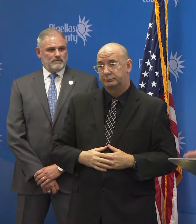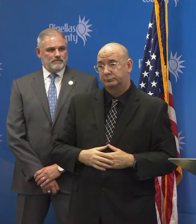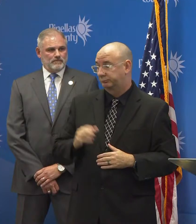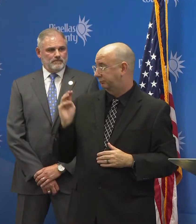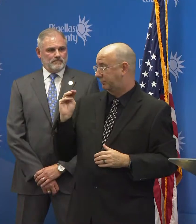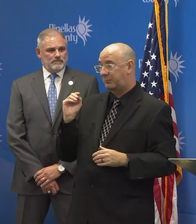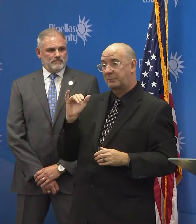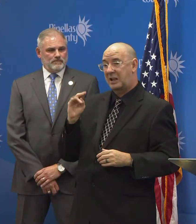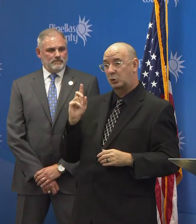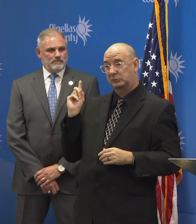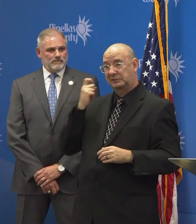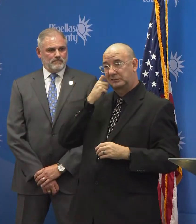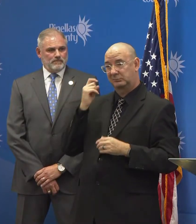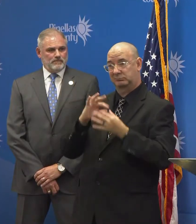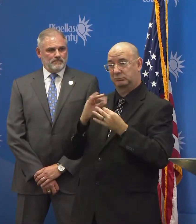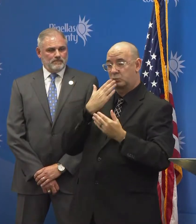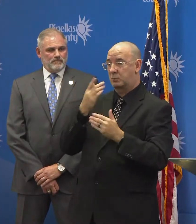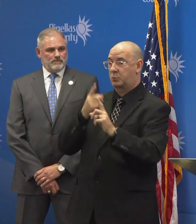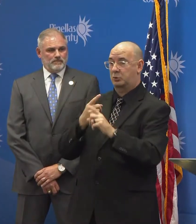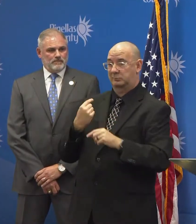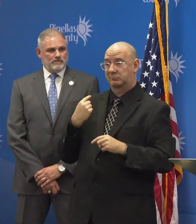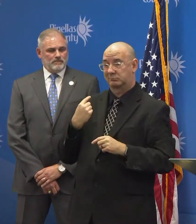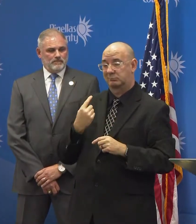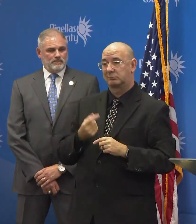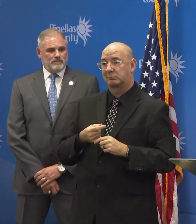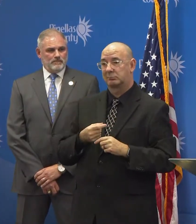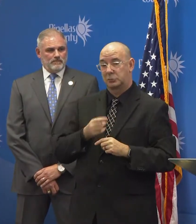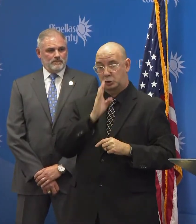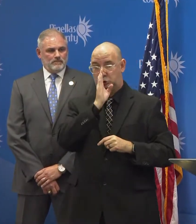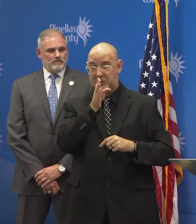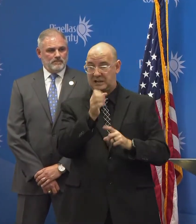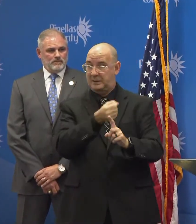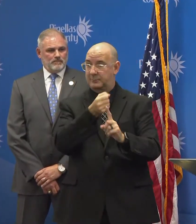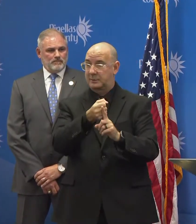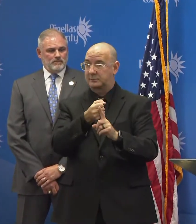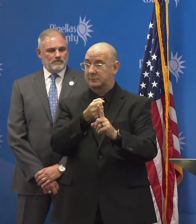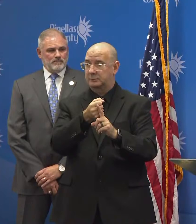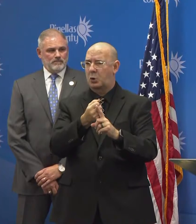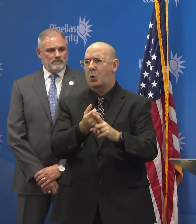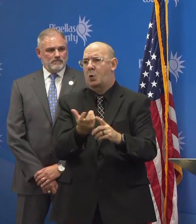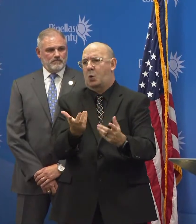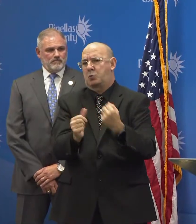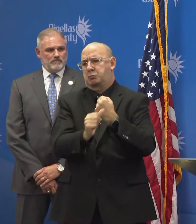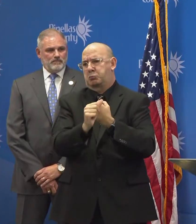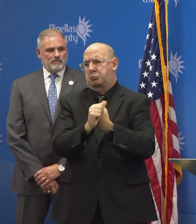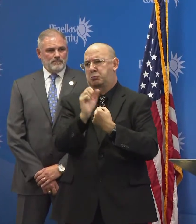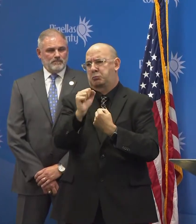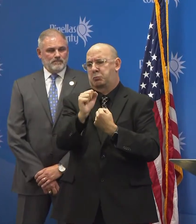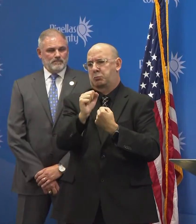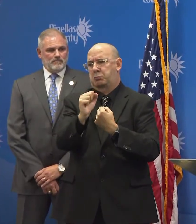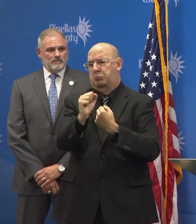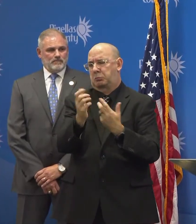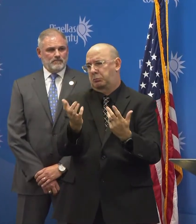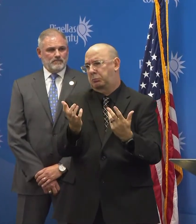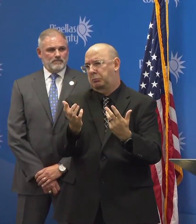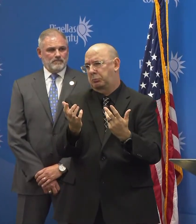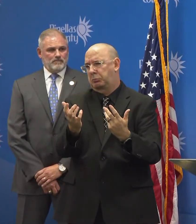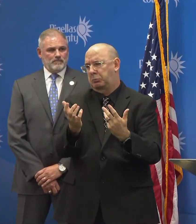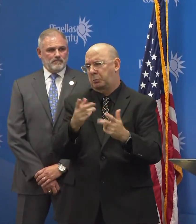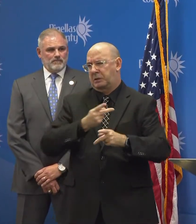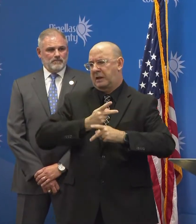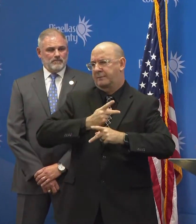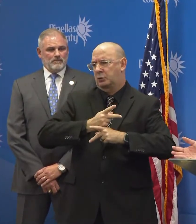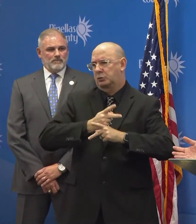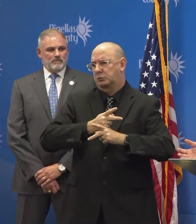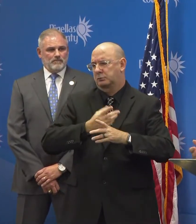about, obviously the impacts, the direct impacts are important, and you need to keep yourself safe there. But the minute that storm